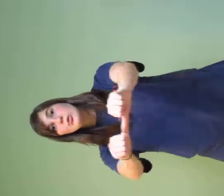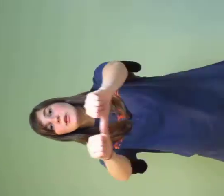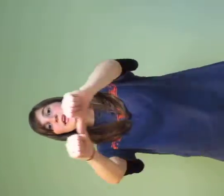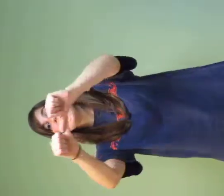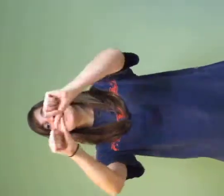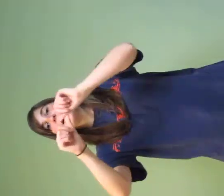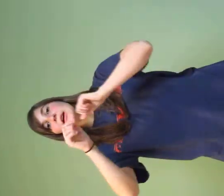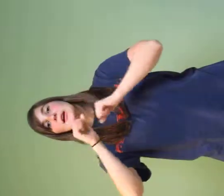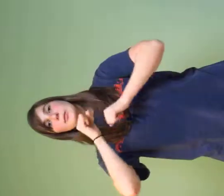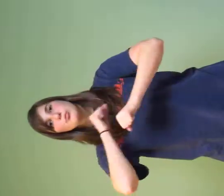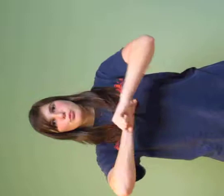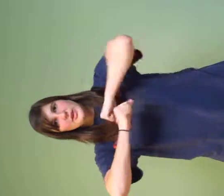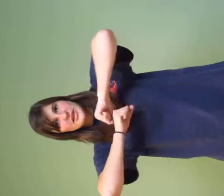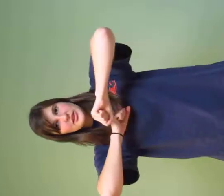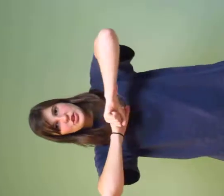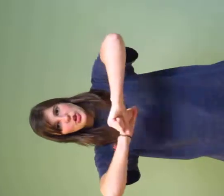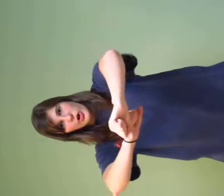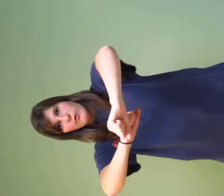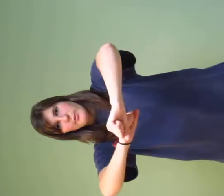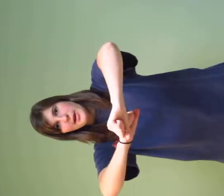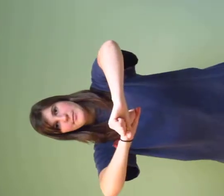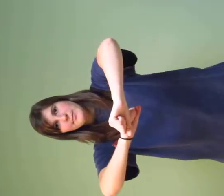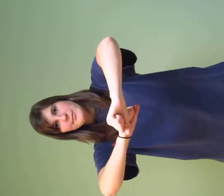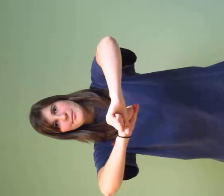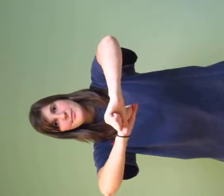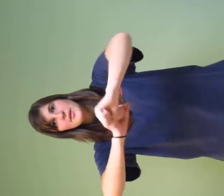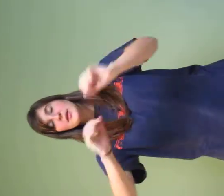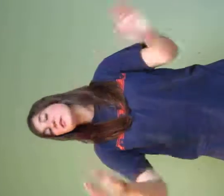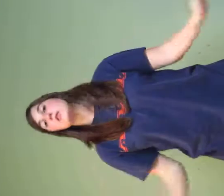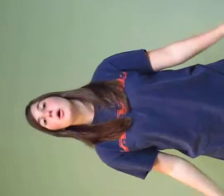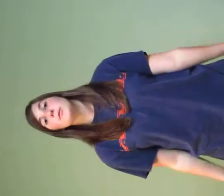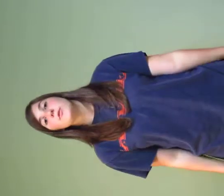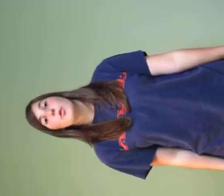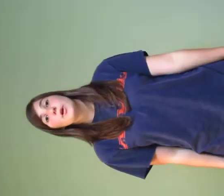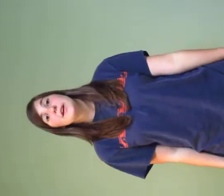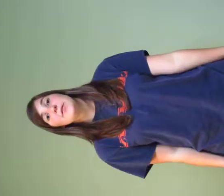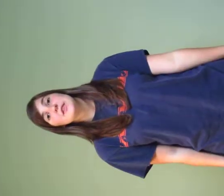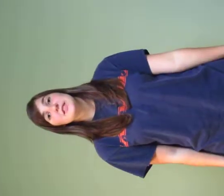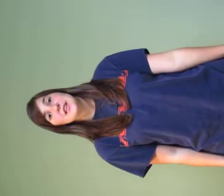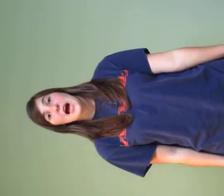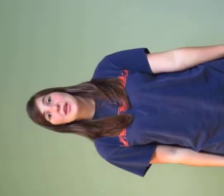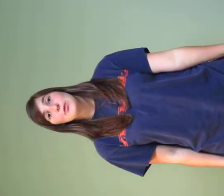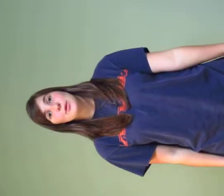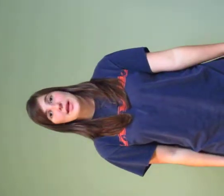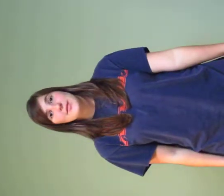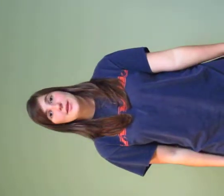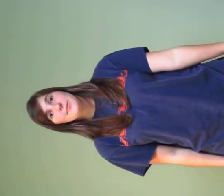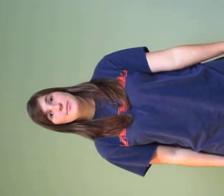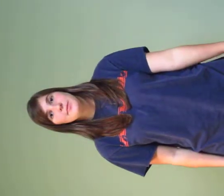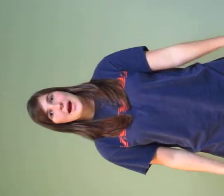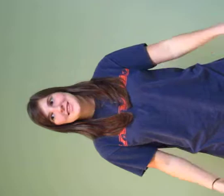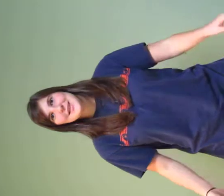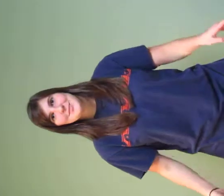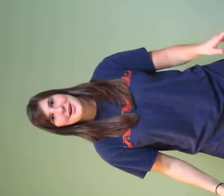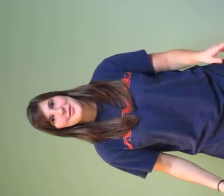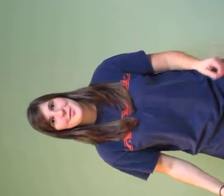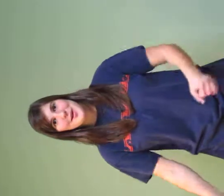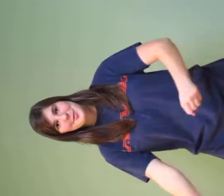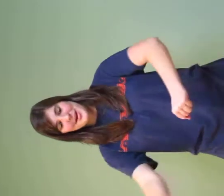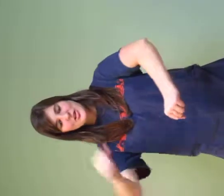continually preserve me. Psalms 40, verses 9 through 11. I slipped there for a minute, but make sure you